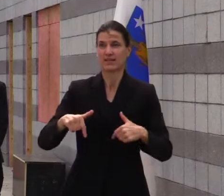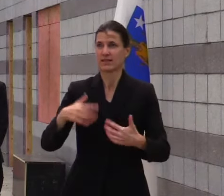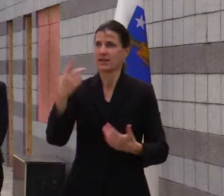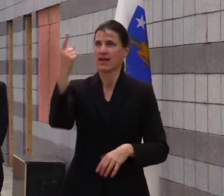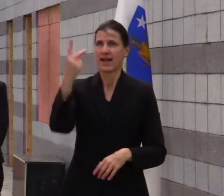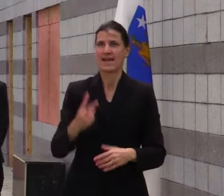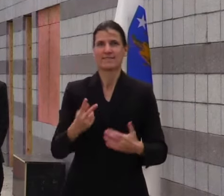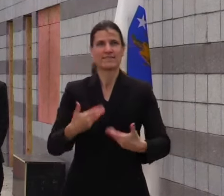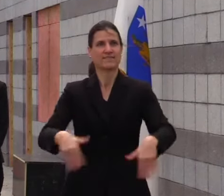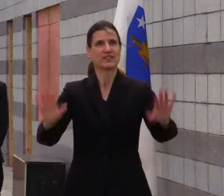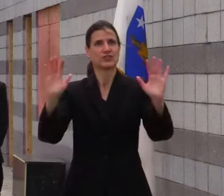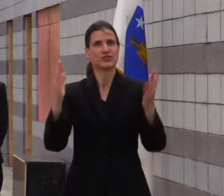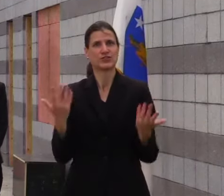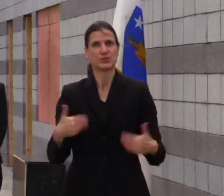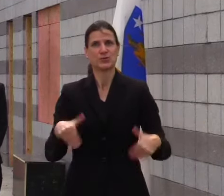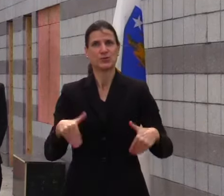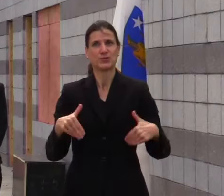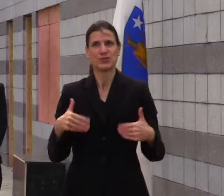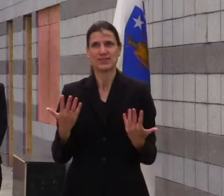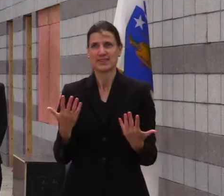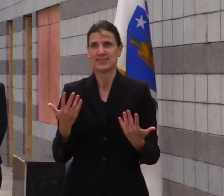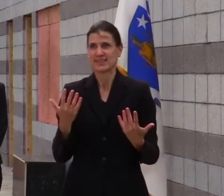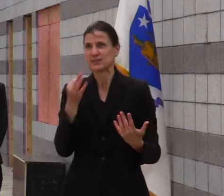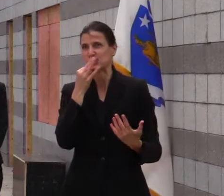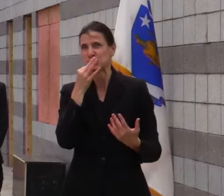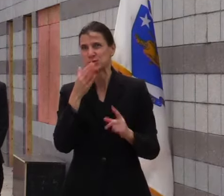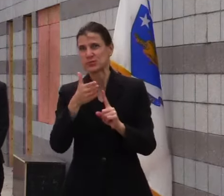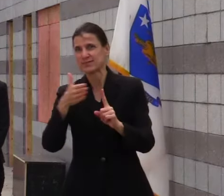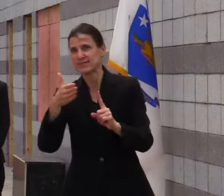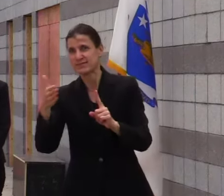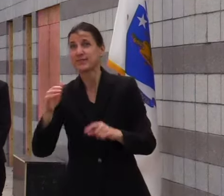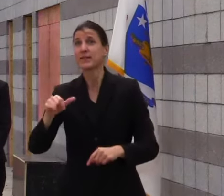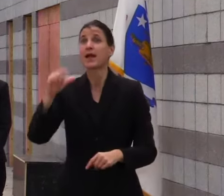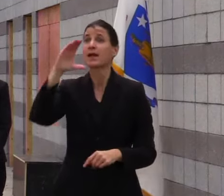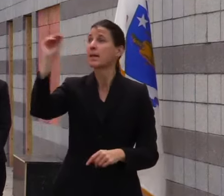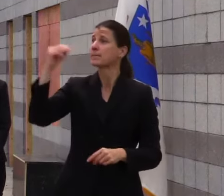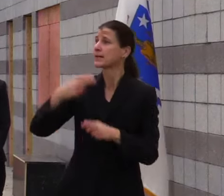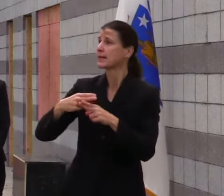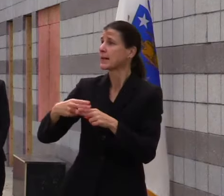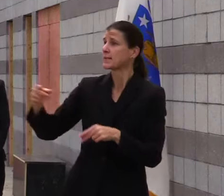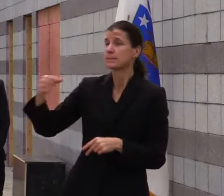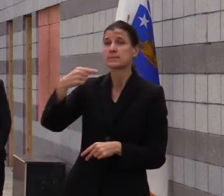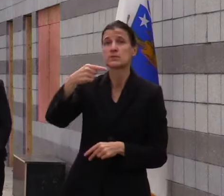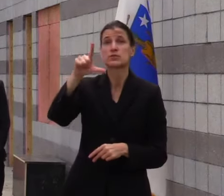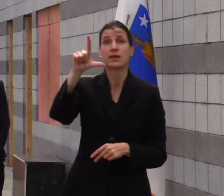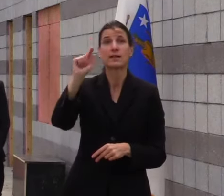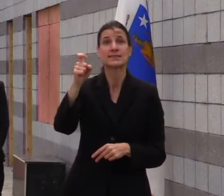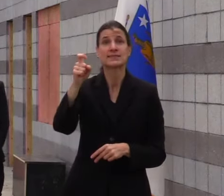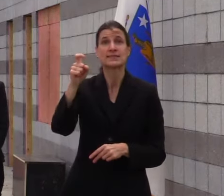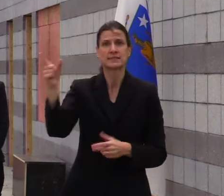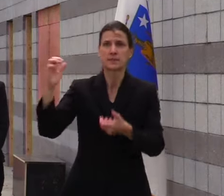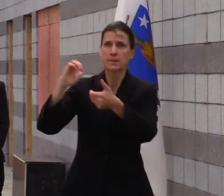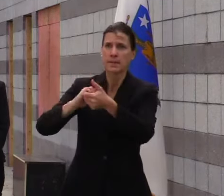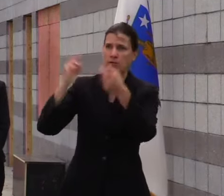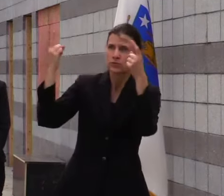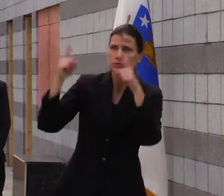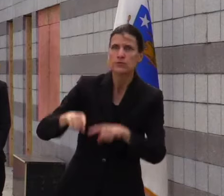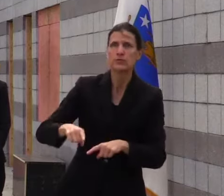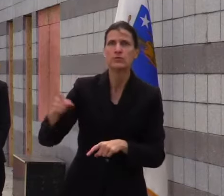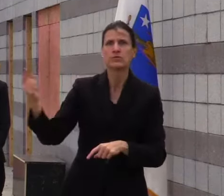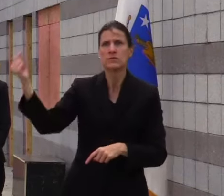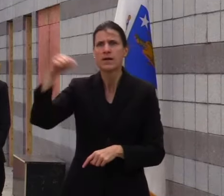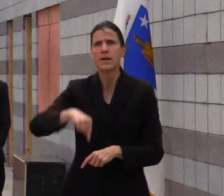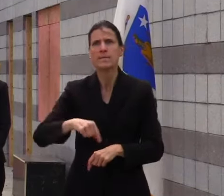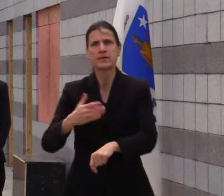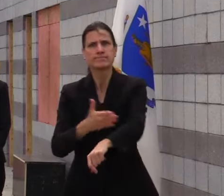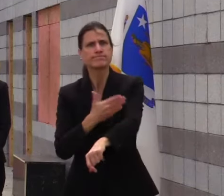The GLX project will have a major impact on the region by improving access to virtually everything. In one of the